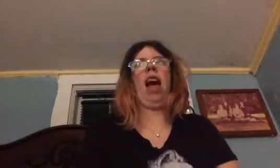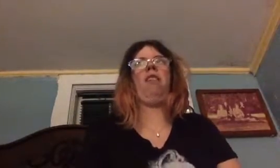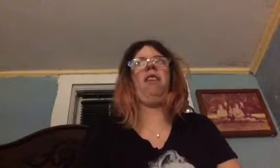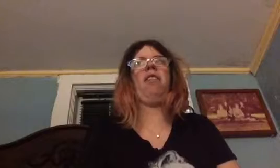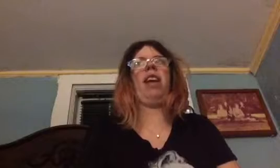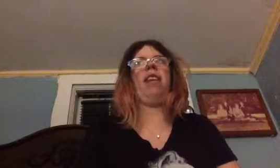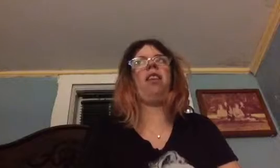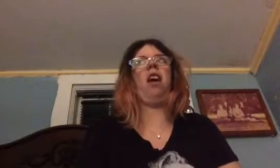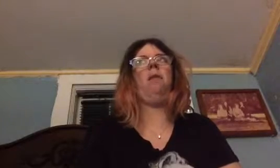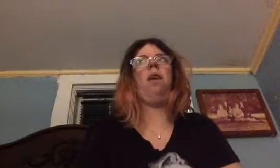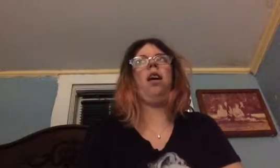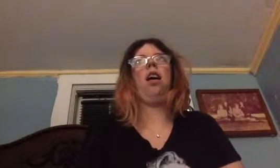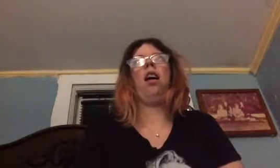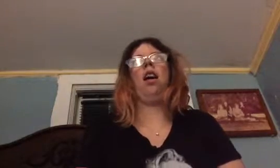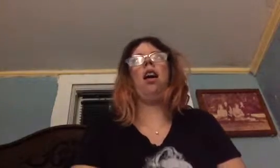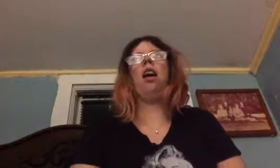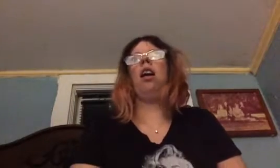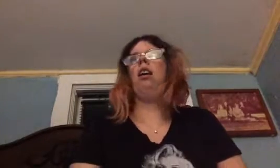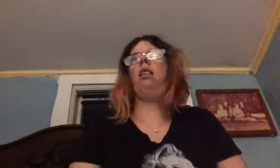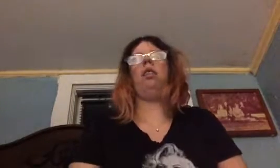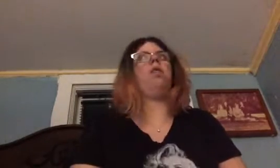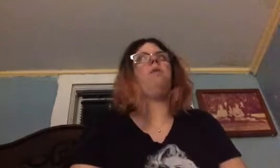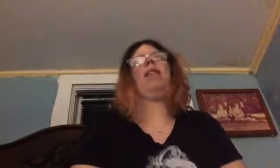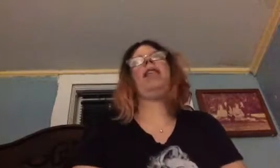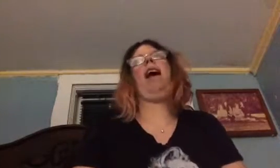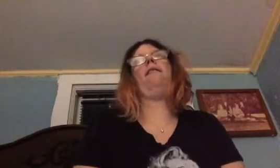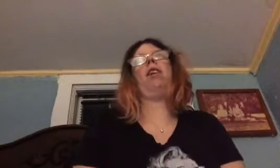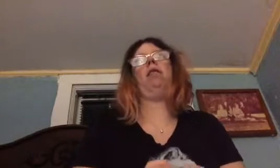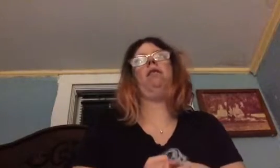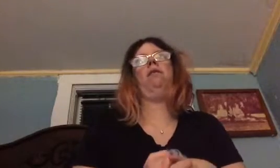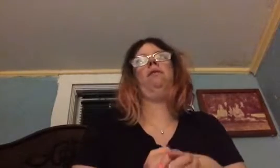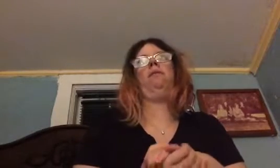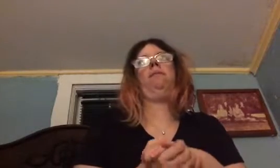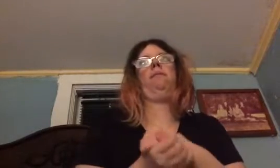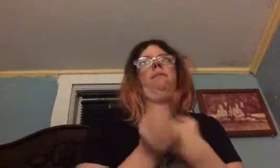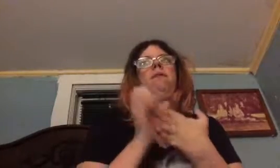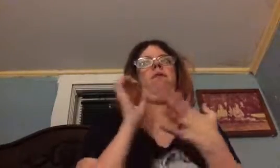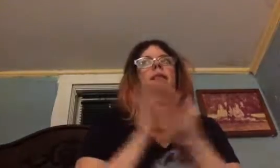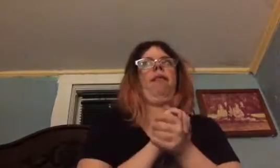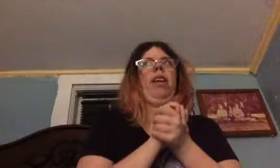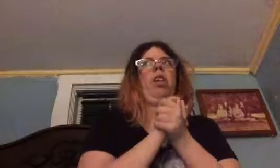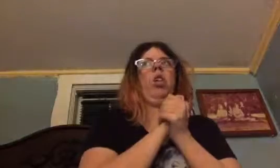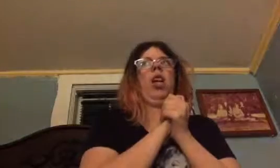As far as the kids go, the twins have a great relationship.